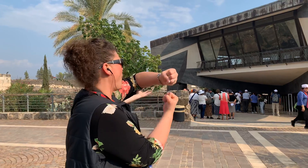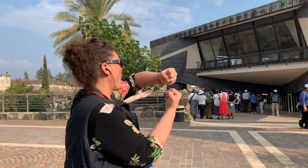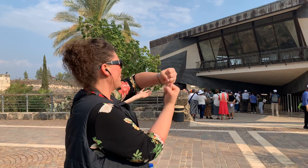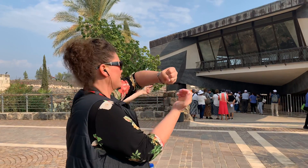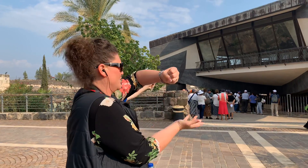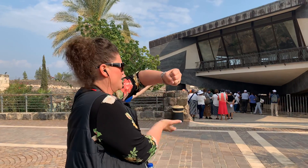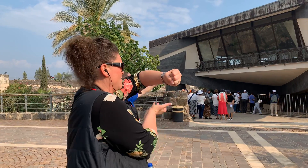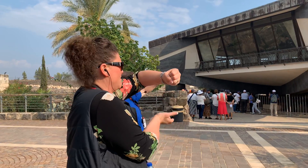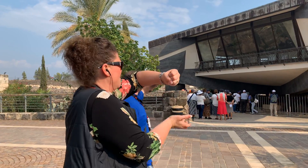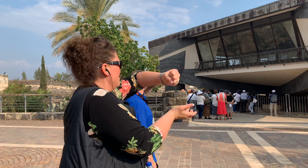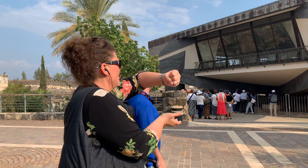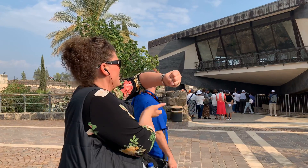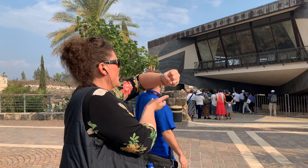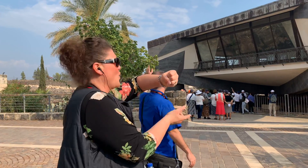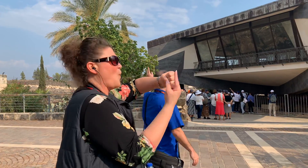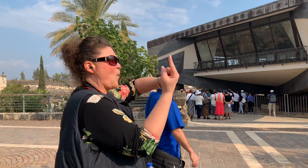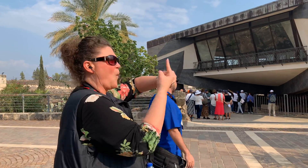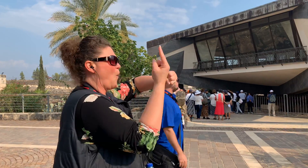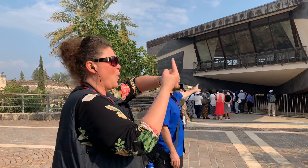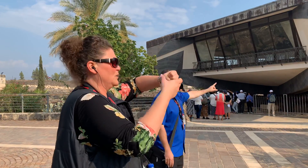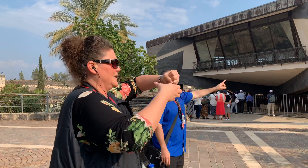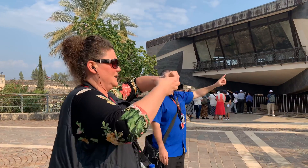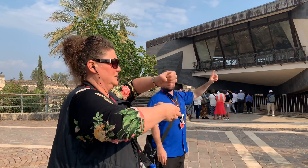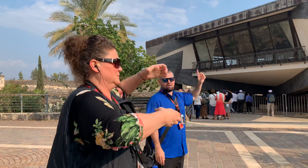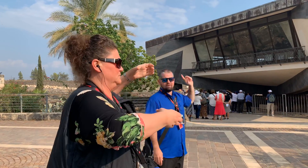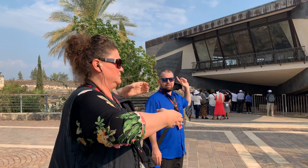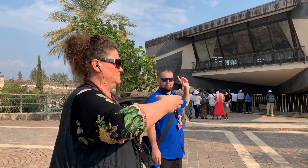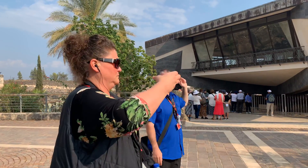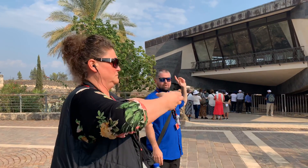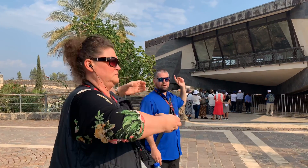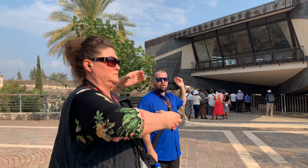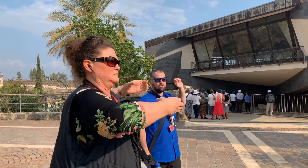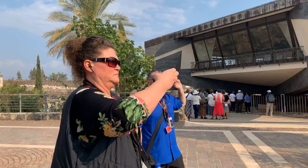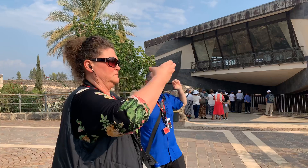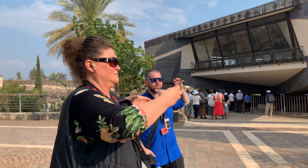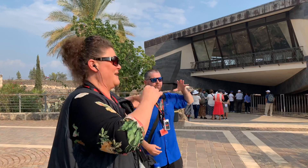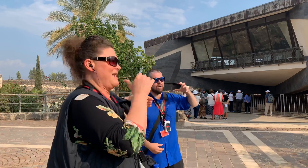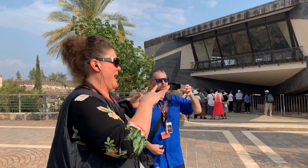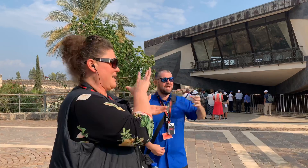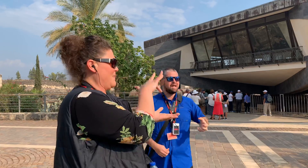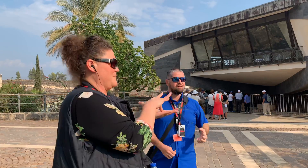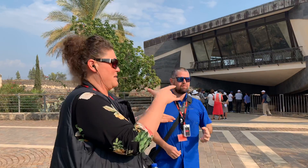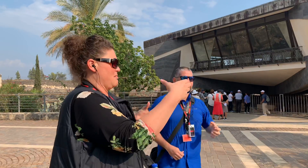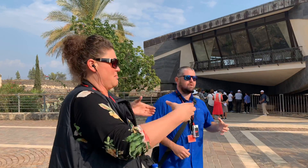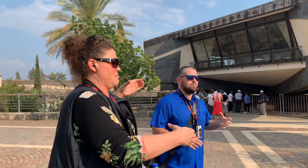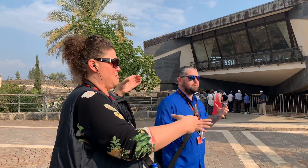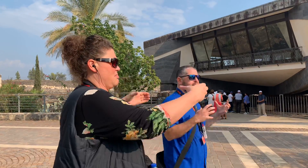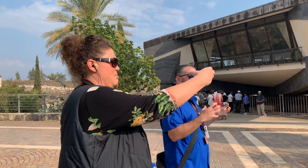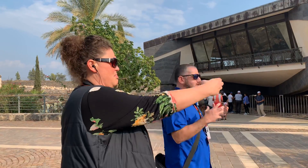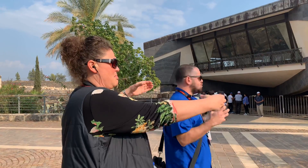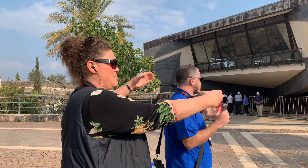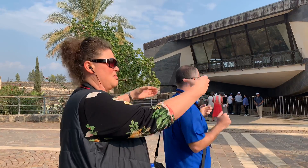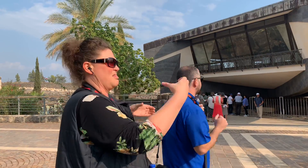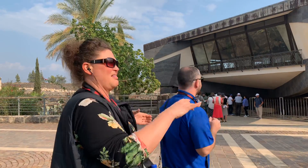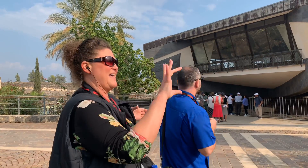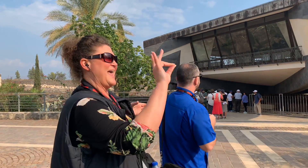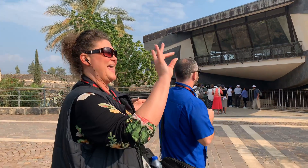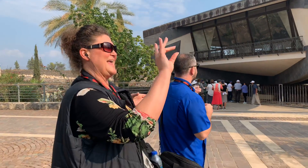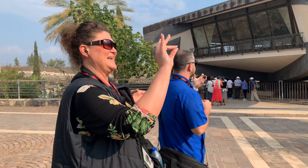its base, but only from the sides of it. Okay, there are 8